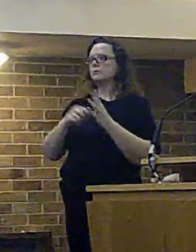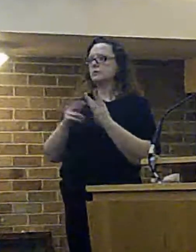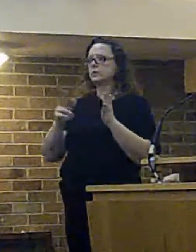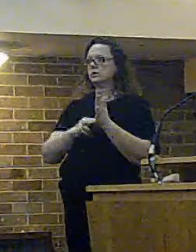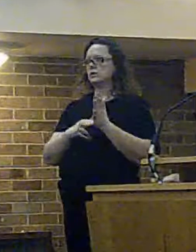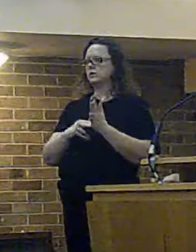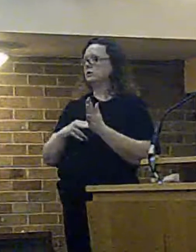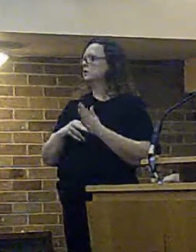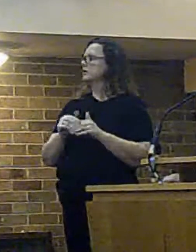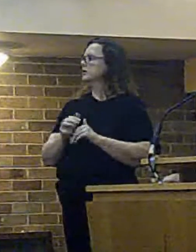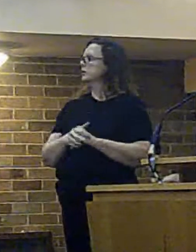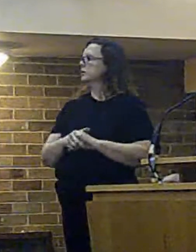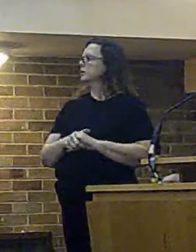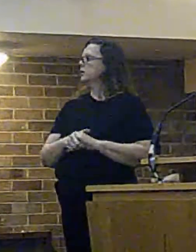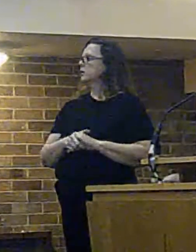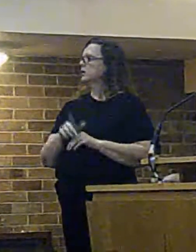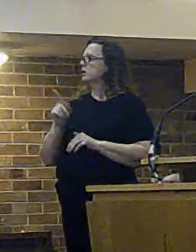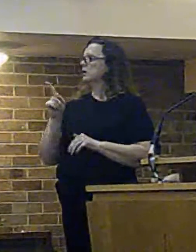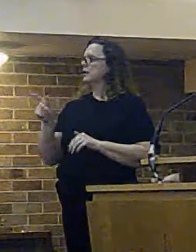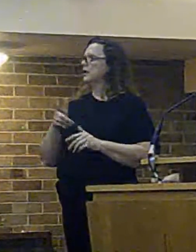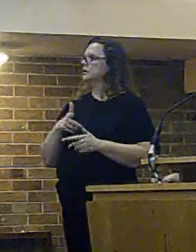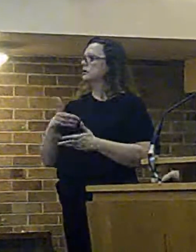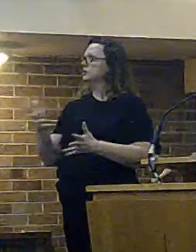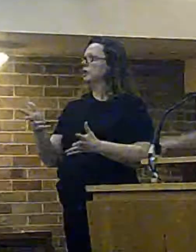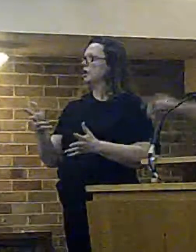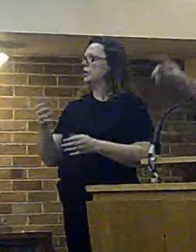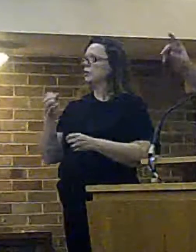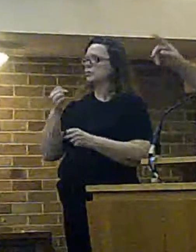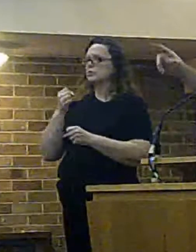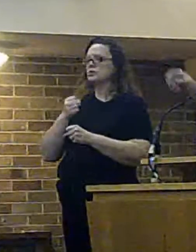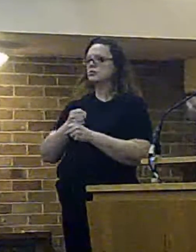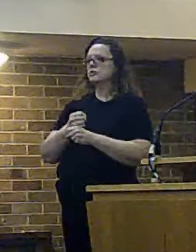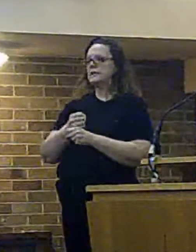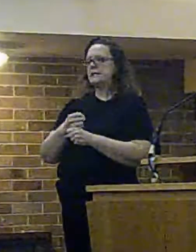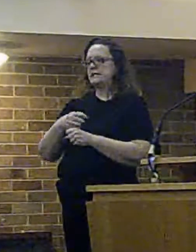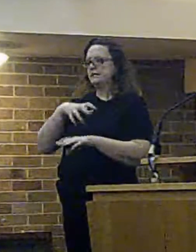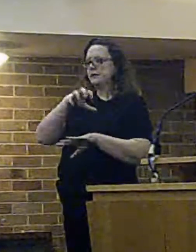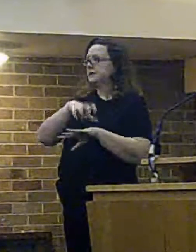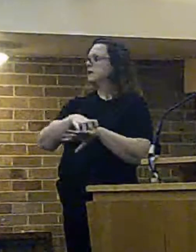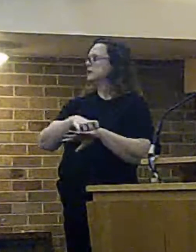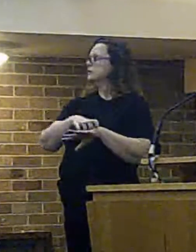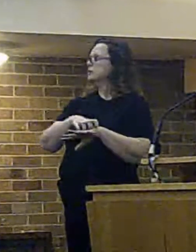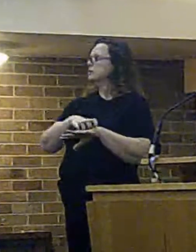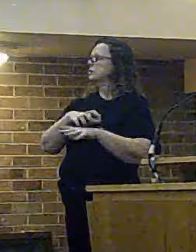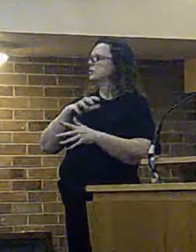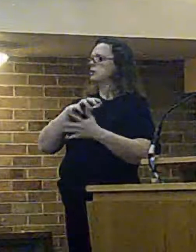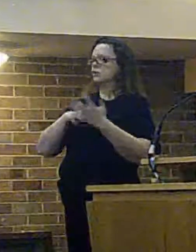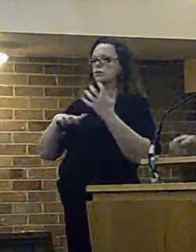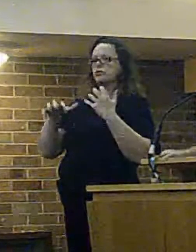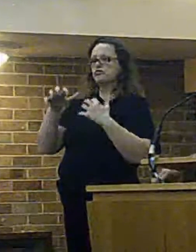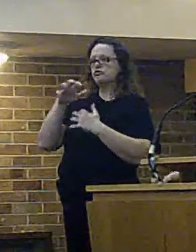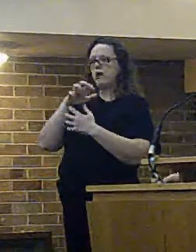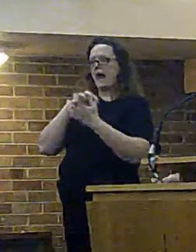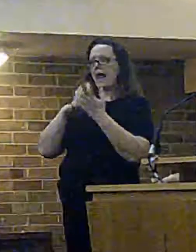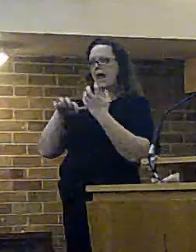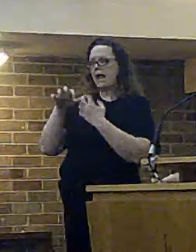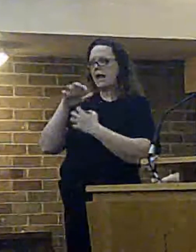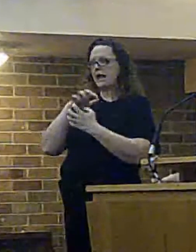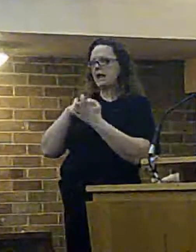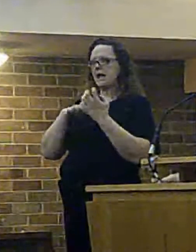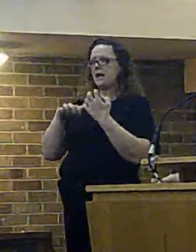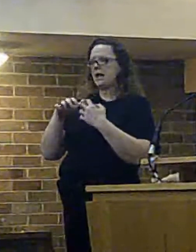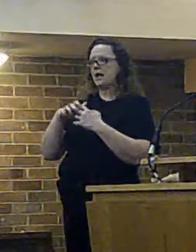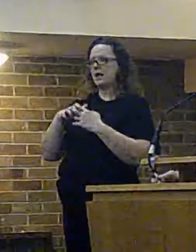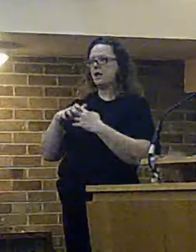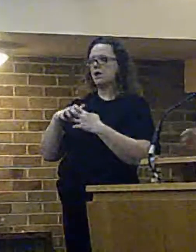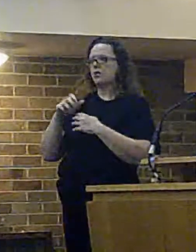slide. That shows the Greasby station, and what you can see is the grey and there's less red